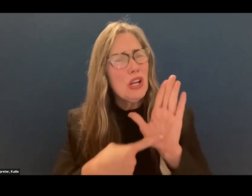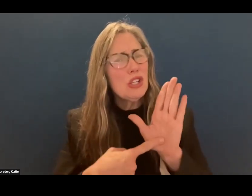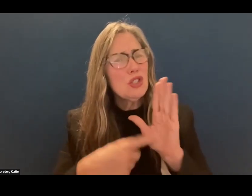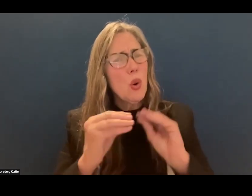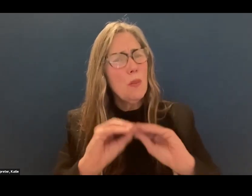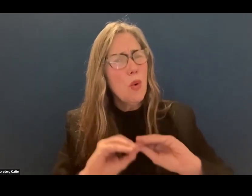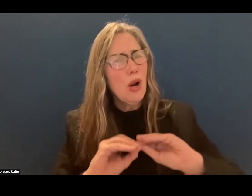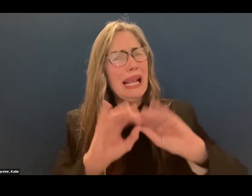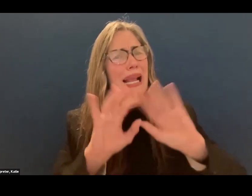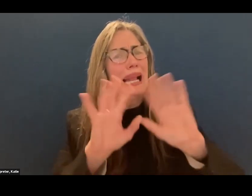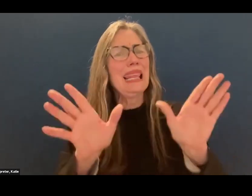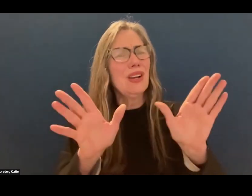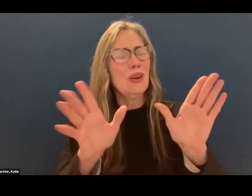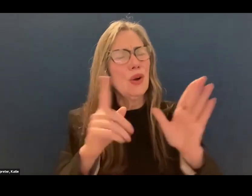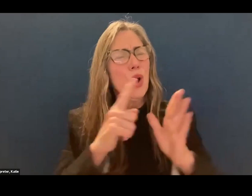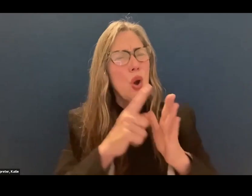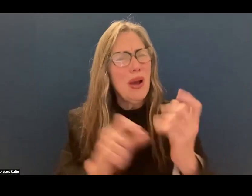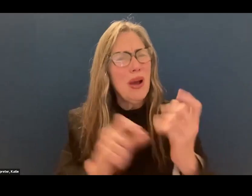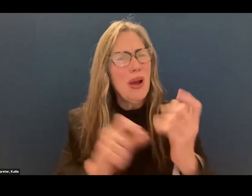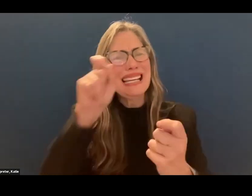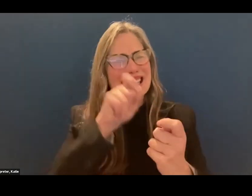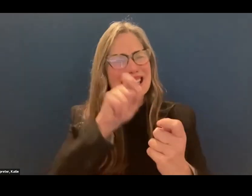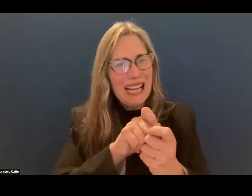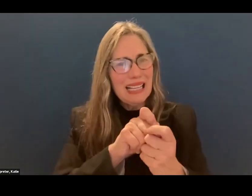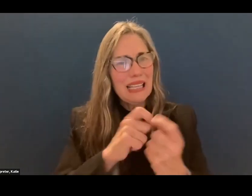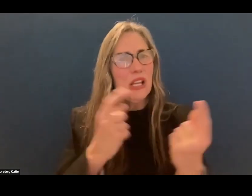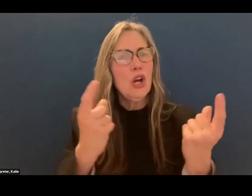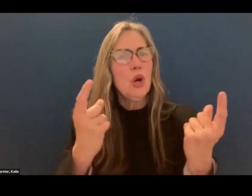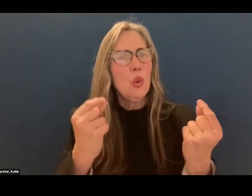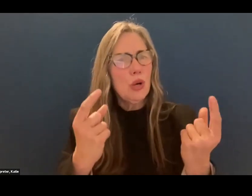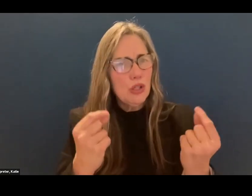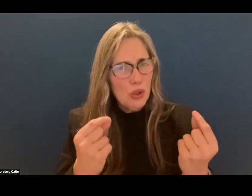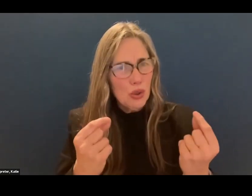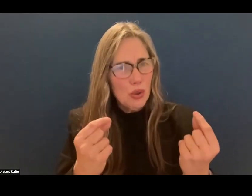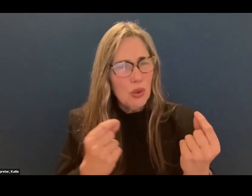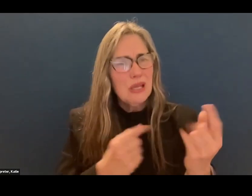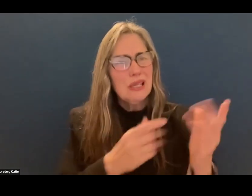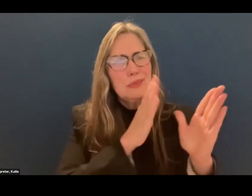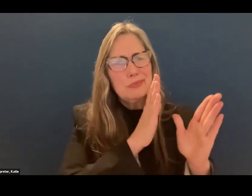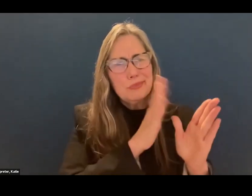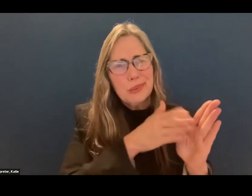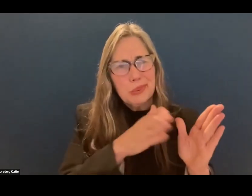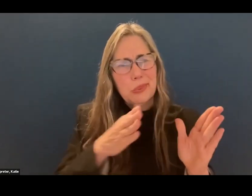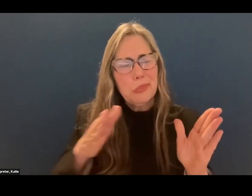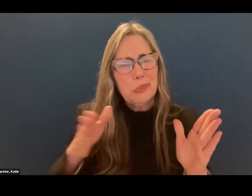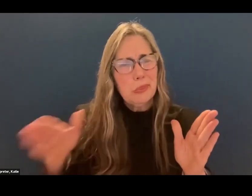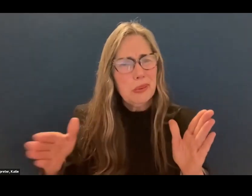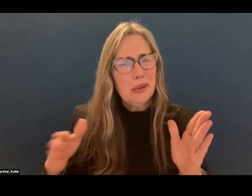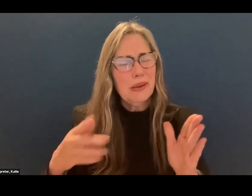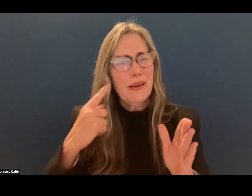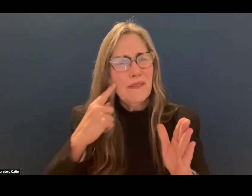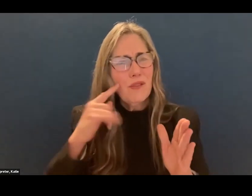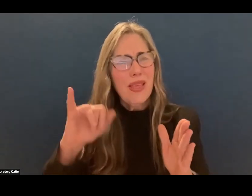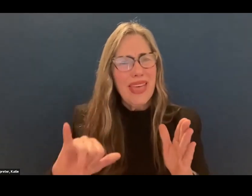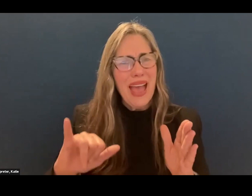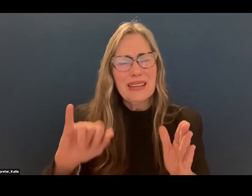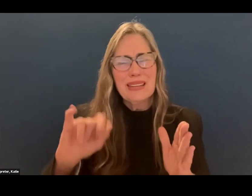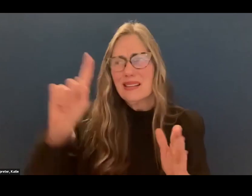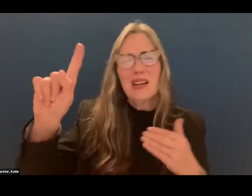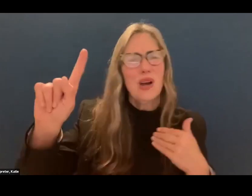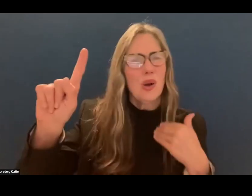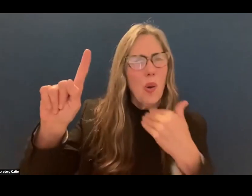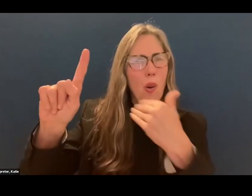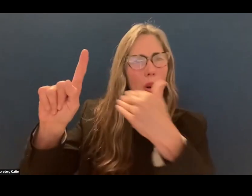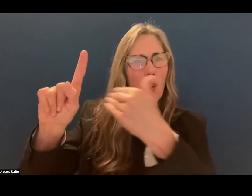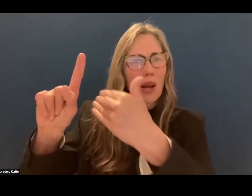thank you. Thank you. Yeah, and I was at a meeting and they talked about some of the issues, and we certainly know that these issues that we're talking about